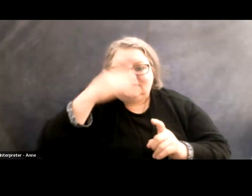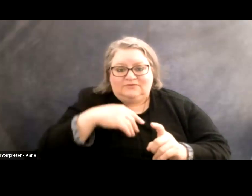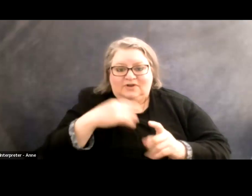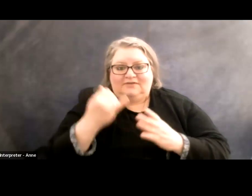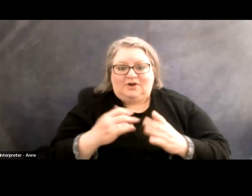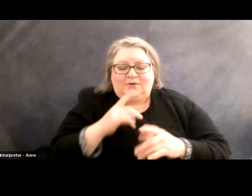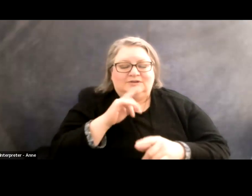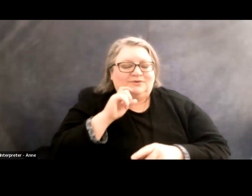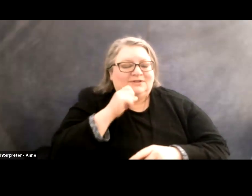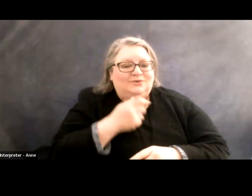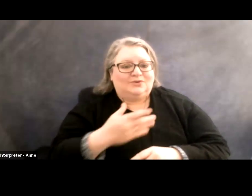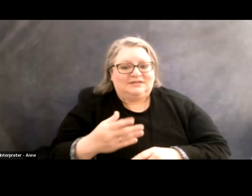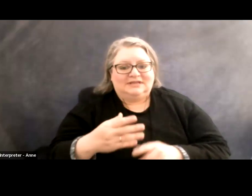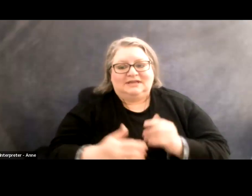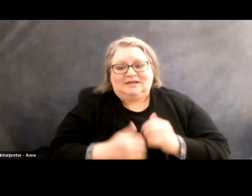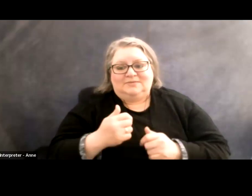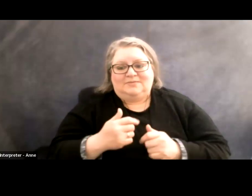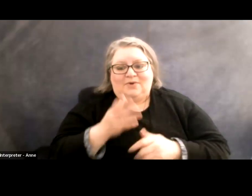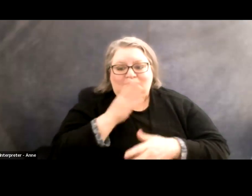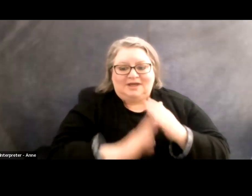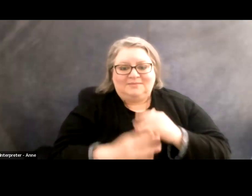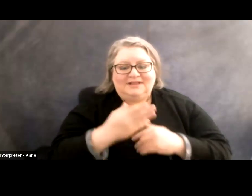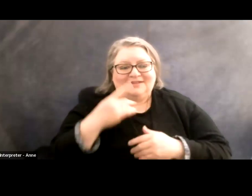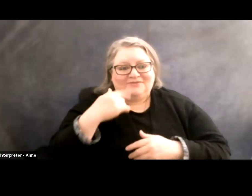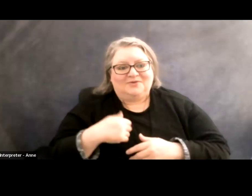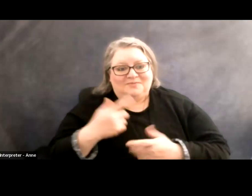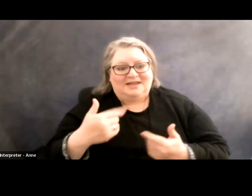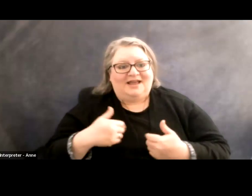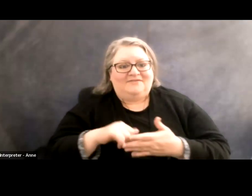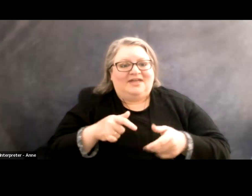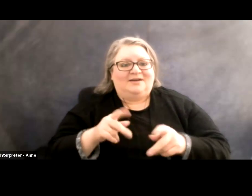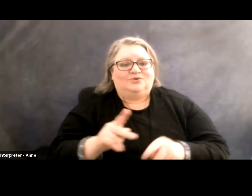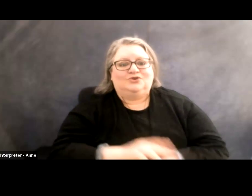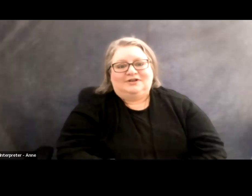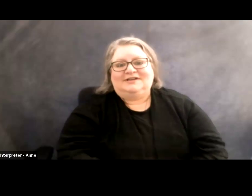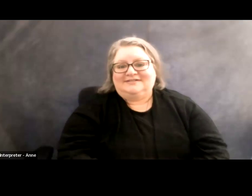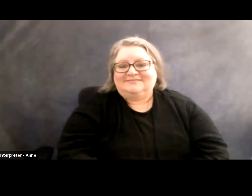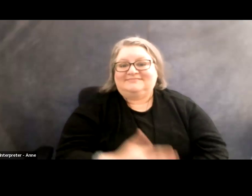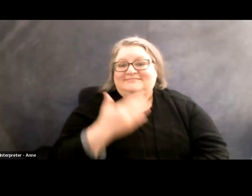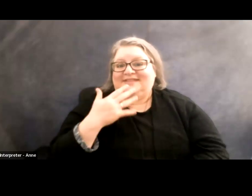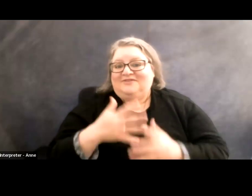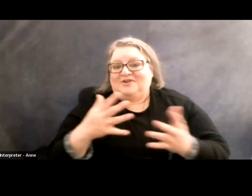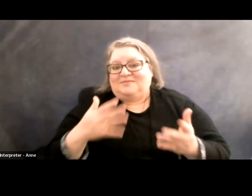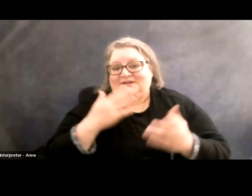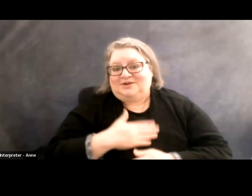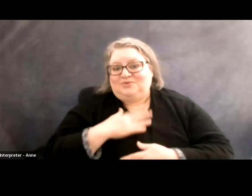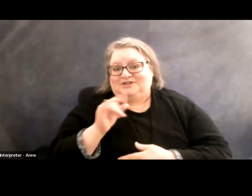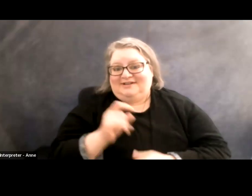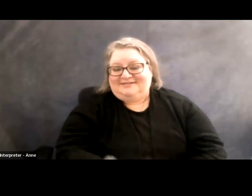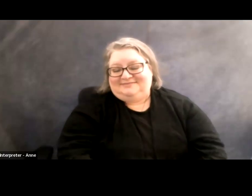And it's really the coolest thing and most humbling thing for me to be able to have that opportunity. So thank you very much. Appreciate it.